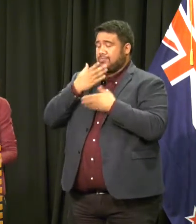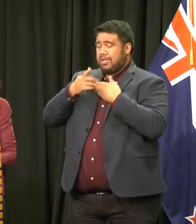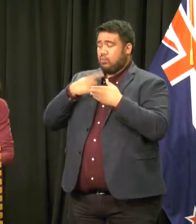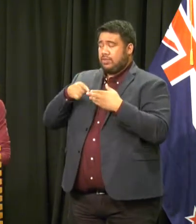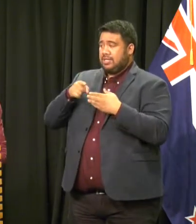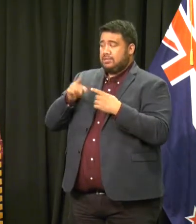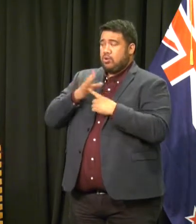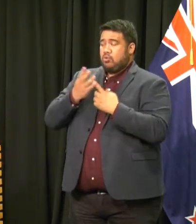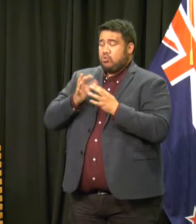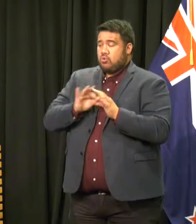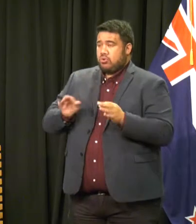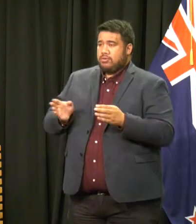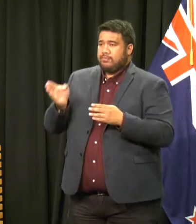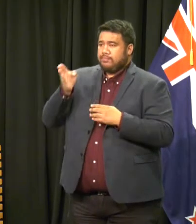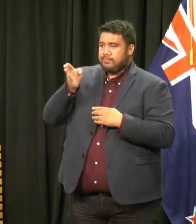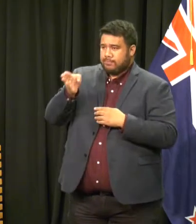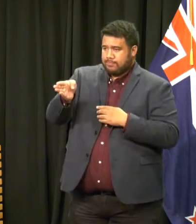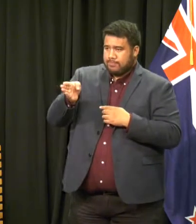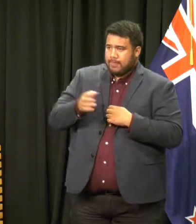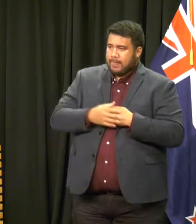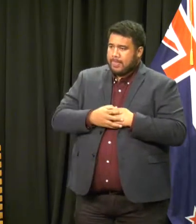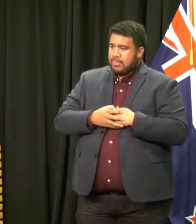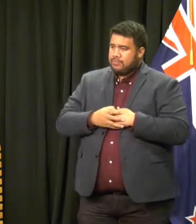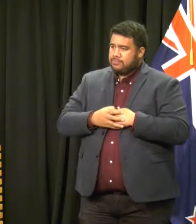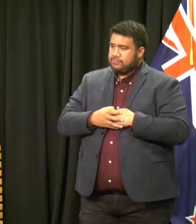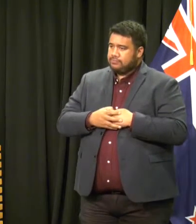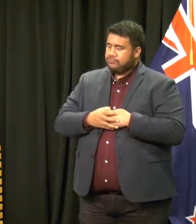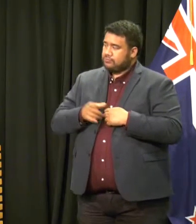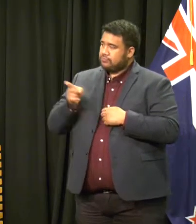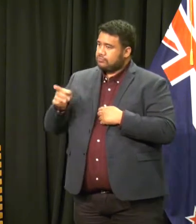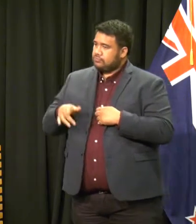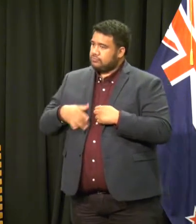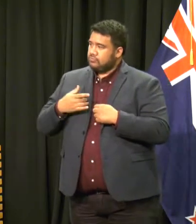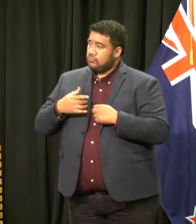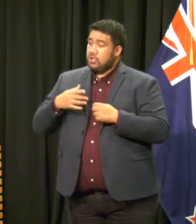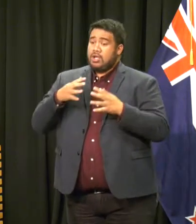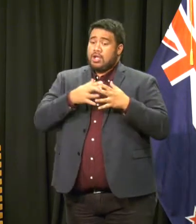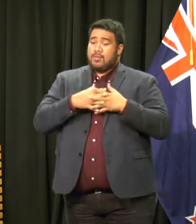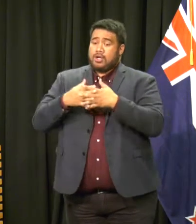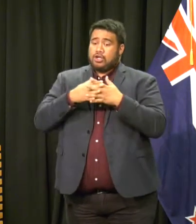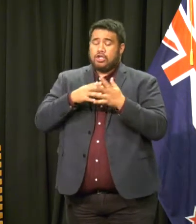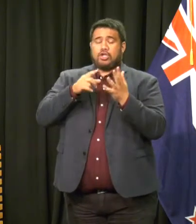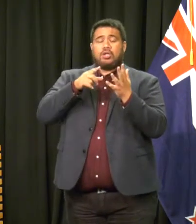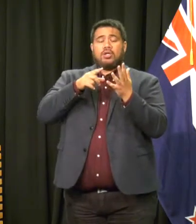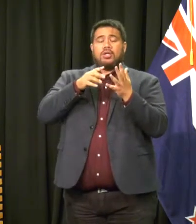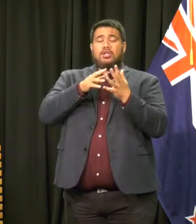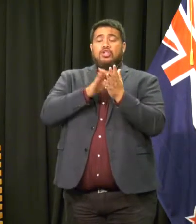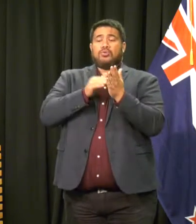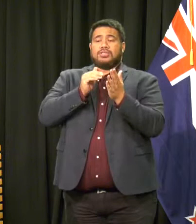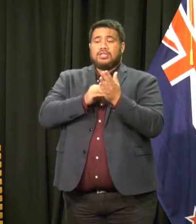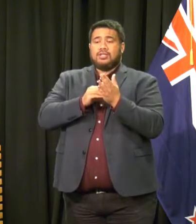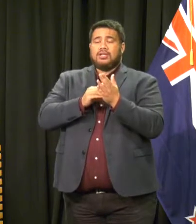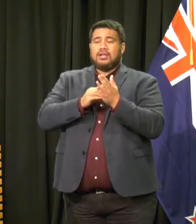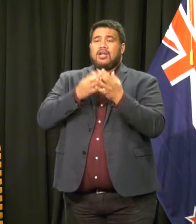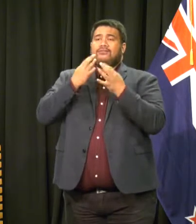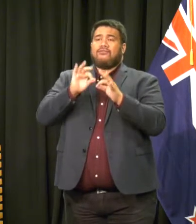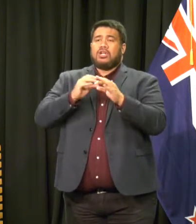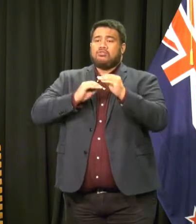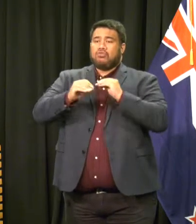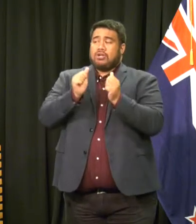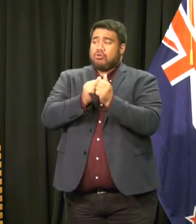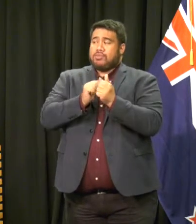or anybody Do you think a US NZFTA should be a priority for this government? We've stated that